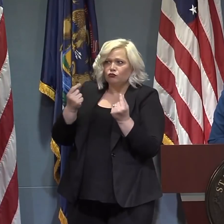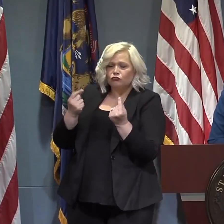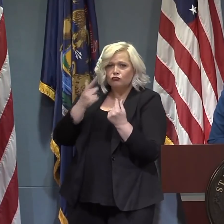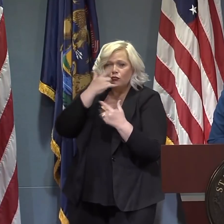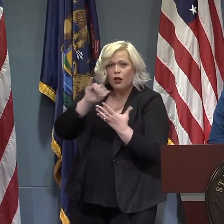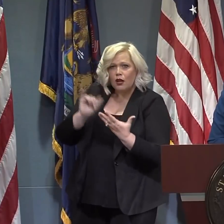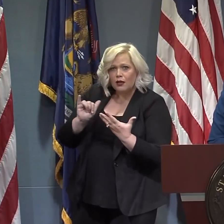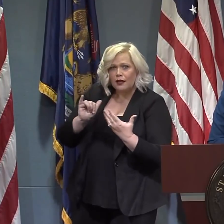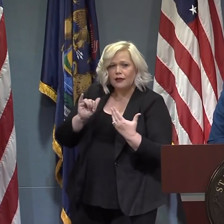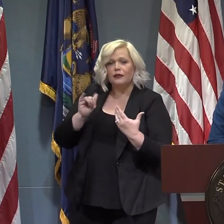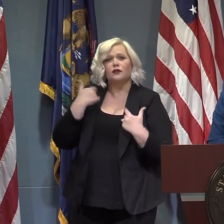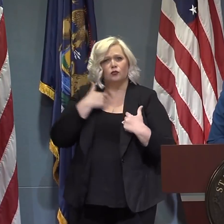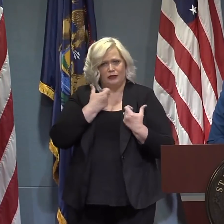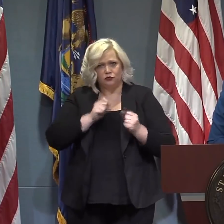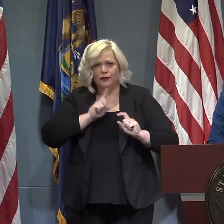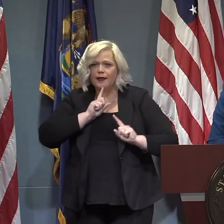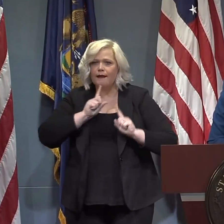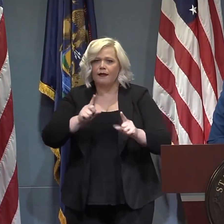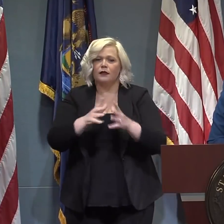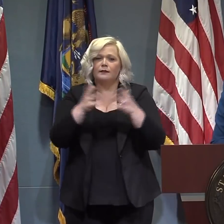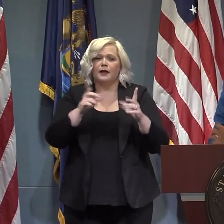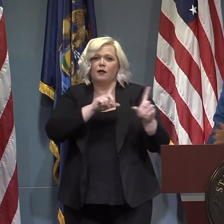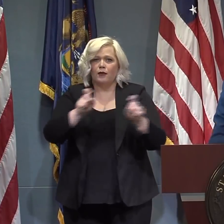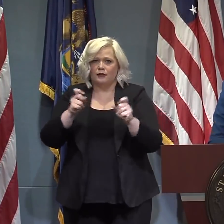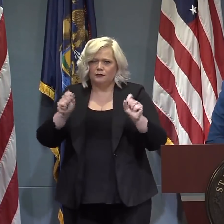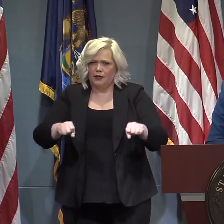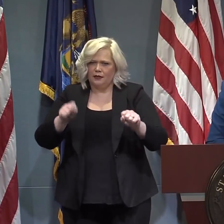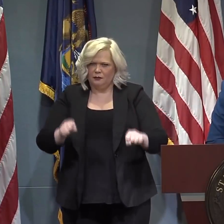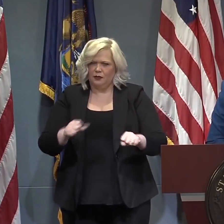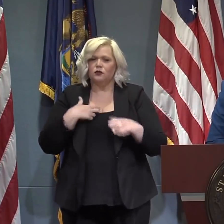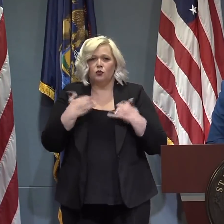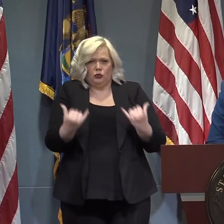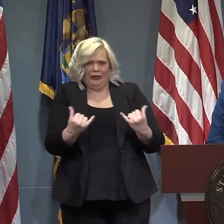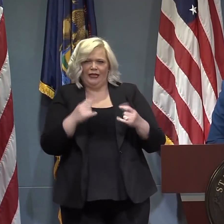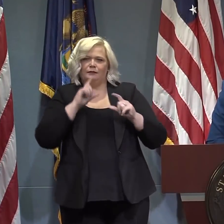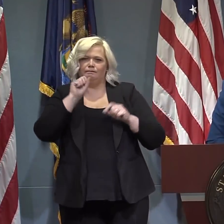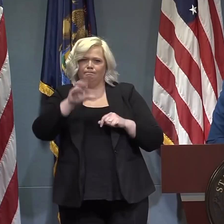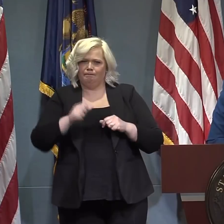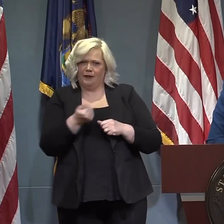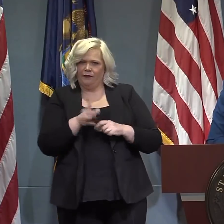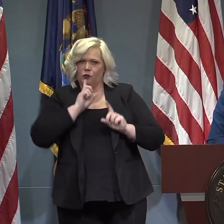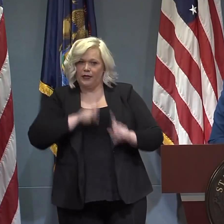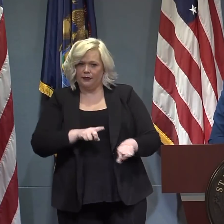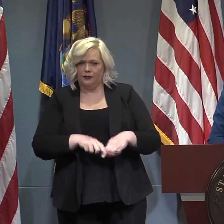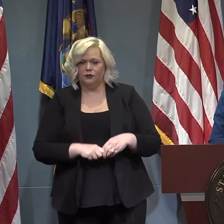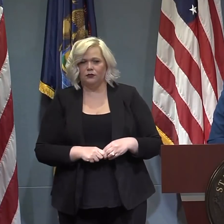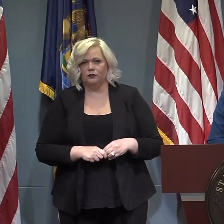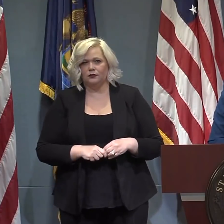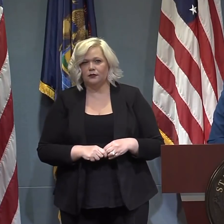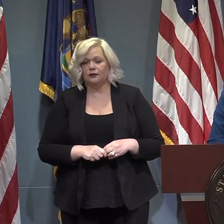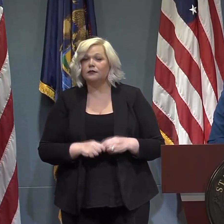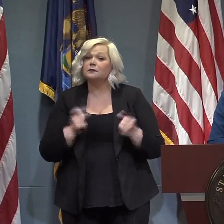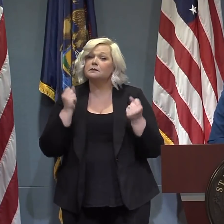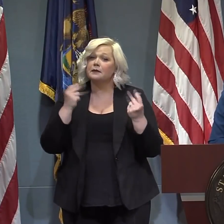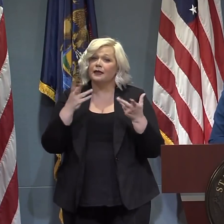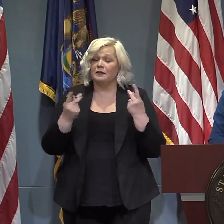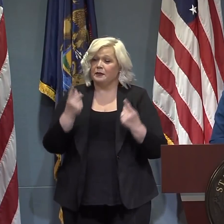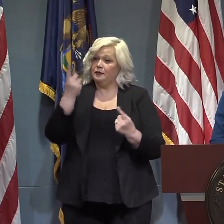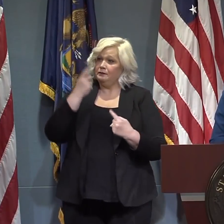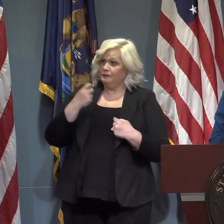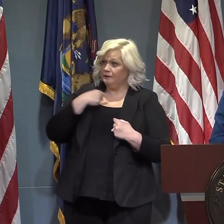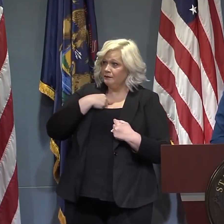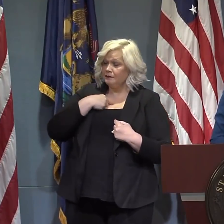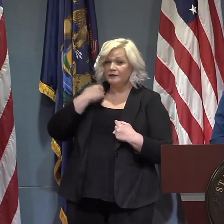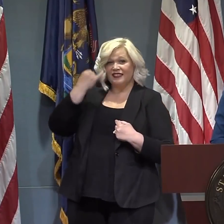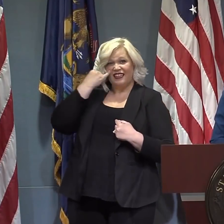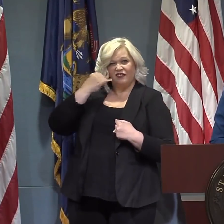to answering as many questions as possible, and so today I wanted to get a few of them in. A lot of people have asked, if no